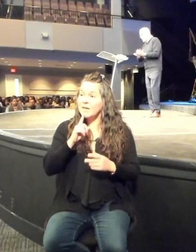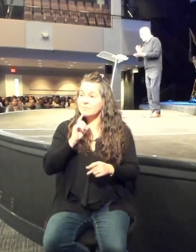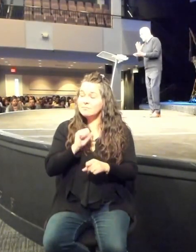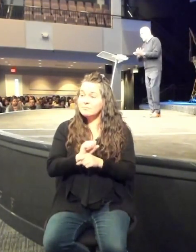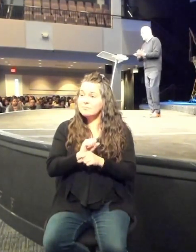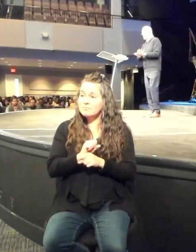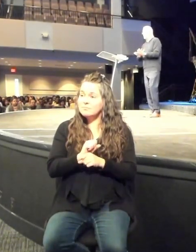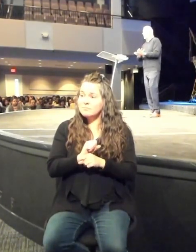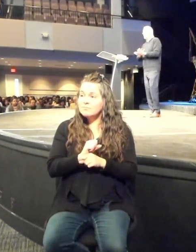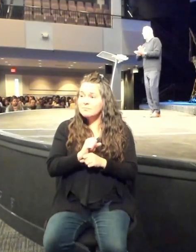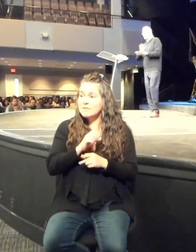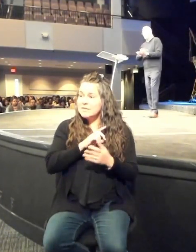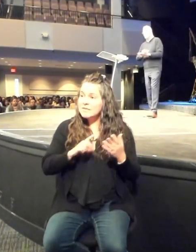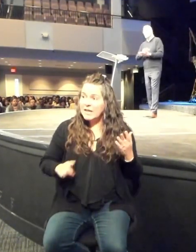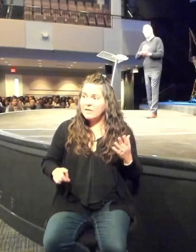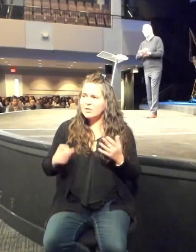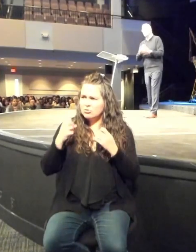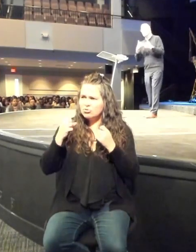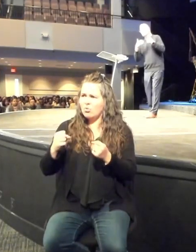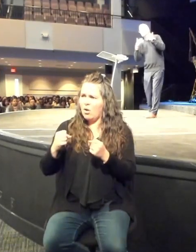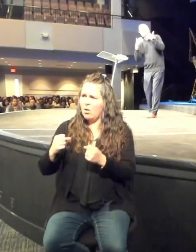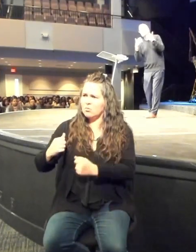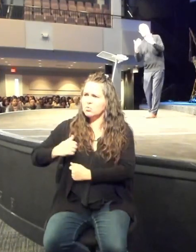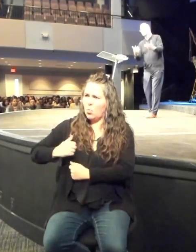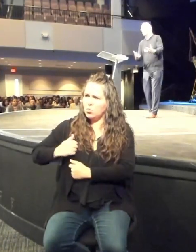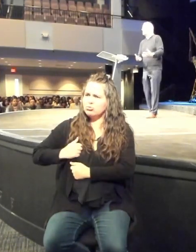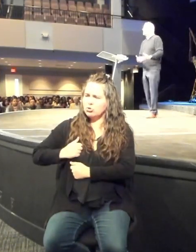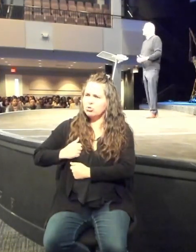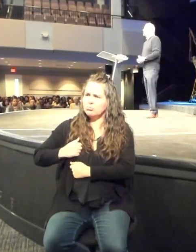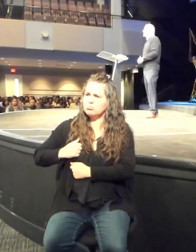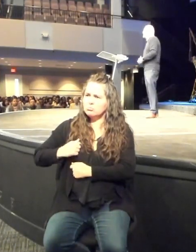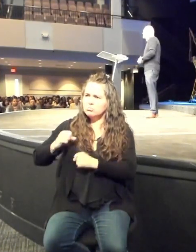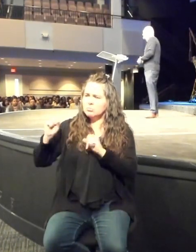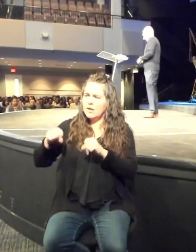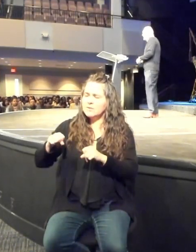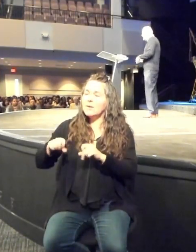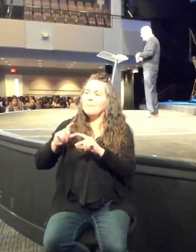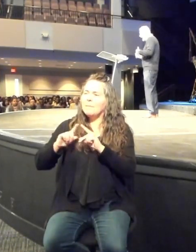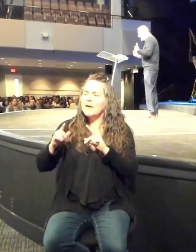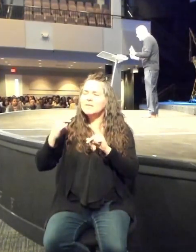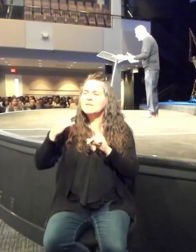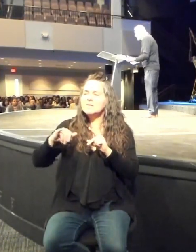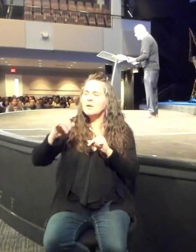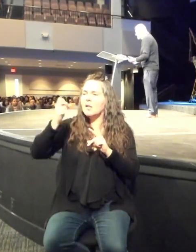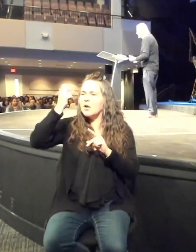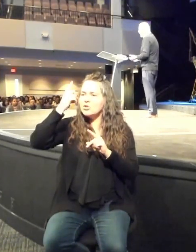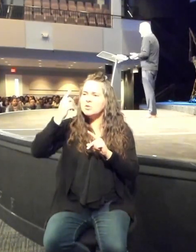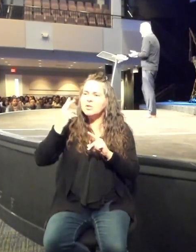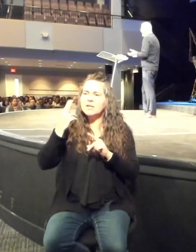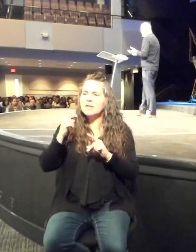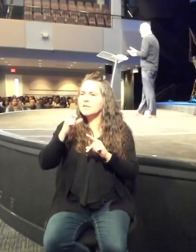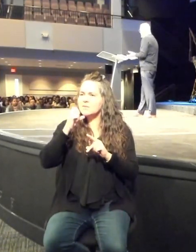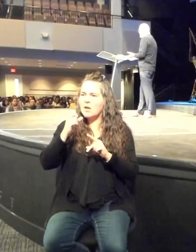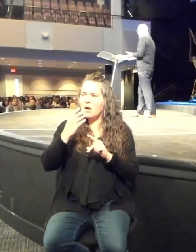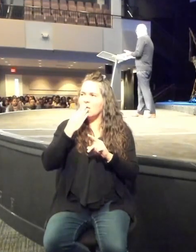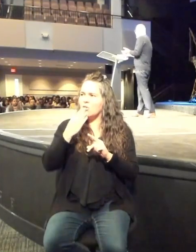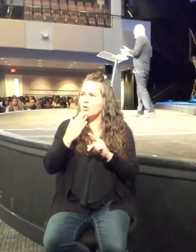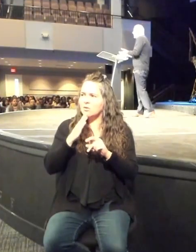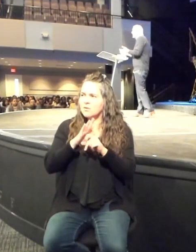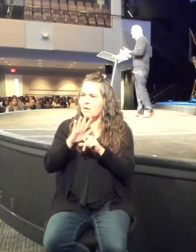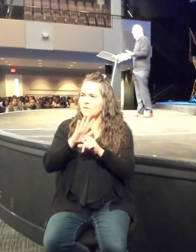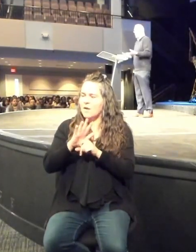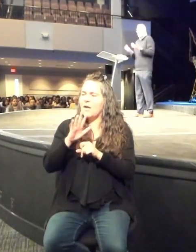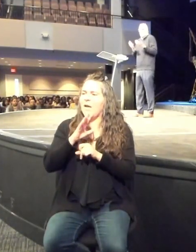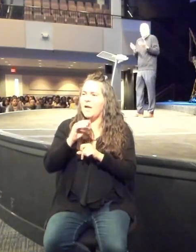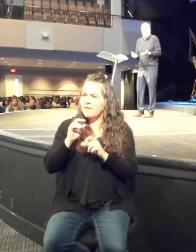a mighty warrior. But in the midst of this, he understood his limitations. He understood his inadequacies. And yet, at the same time, he was